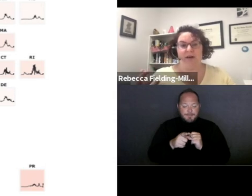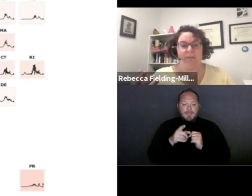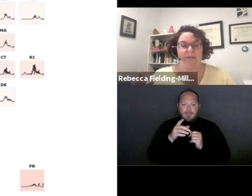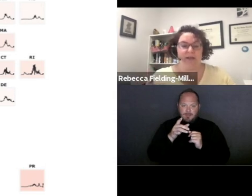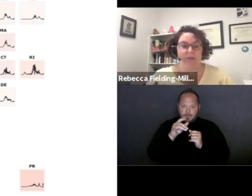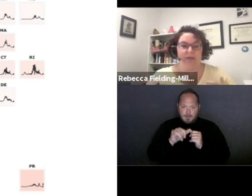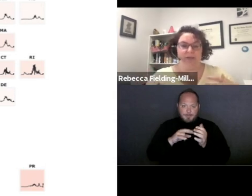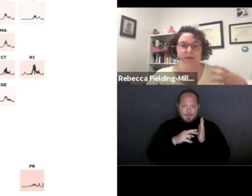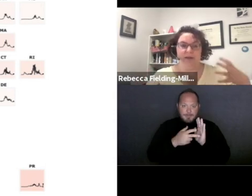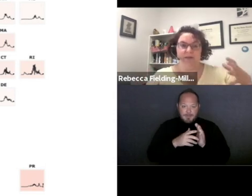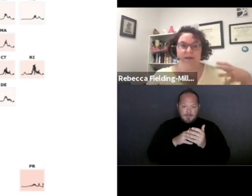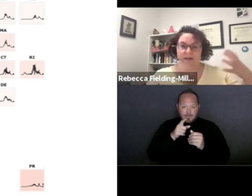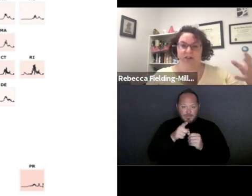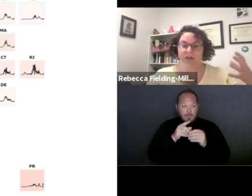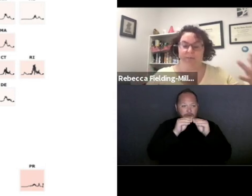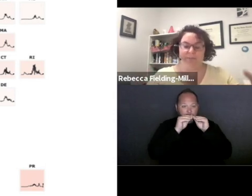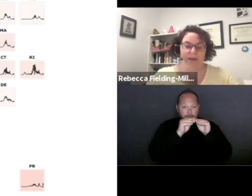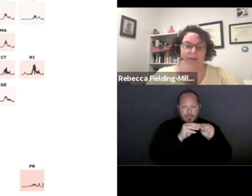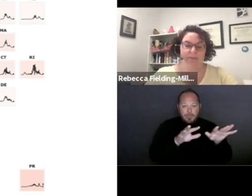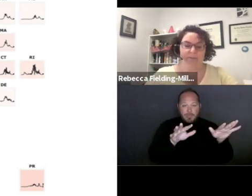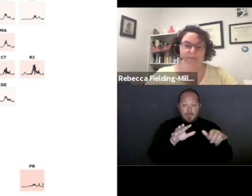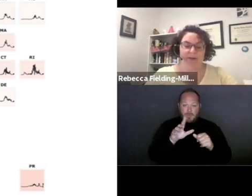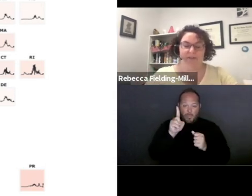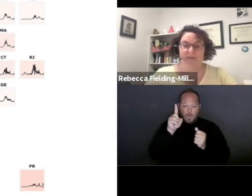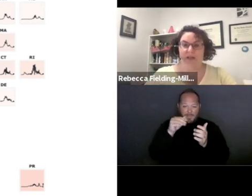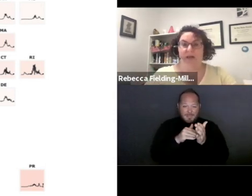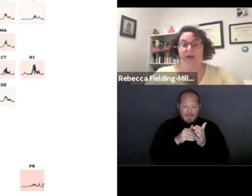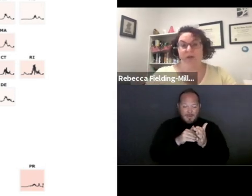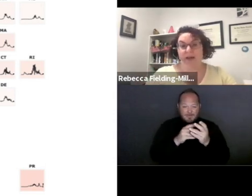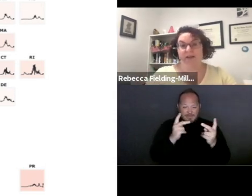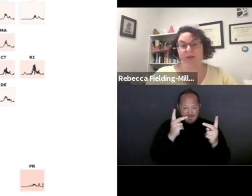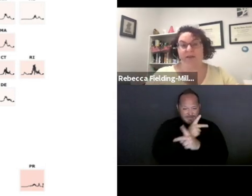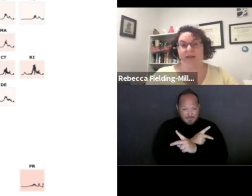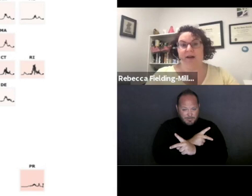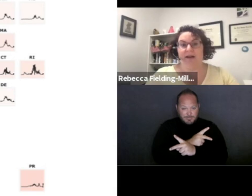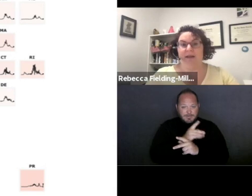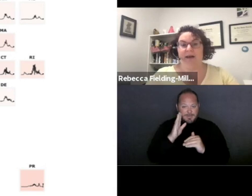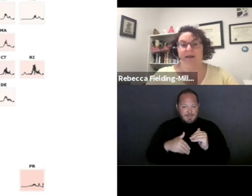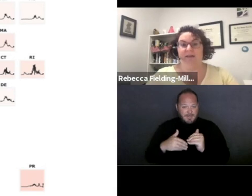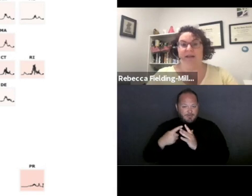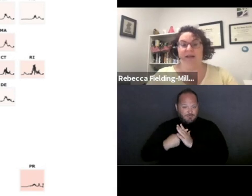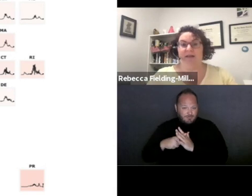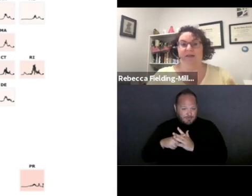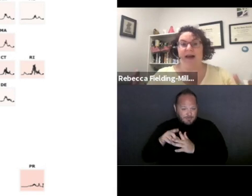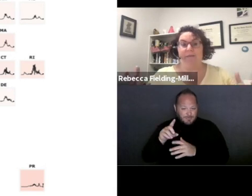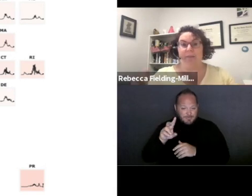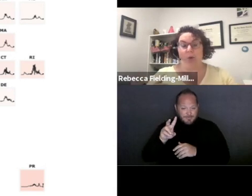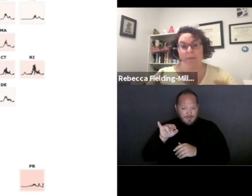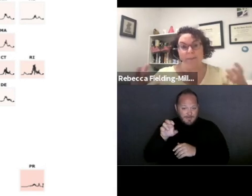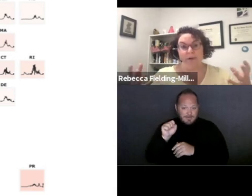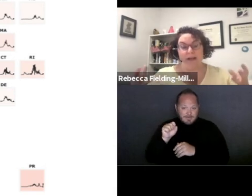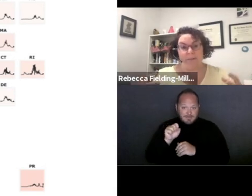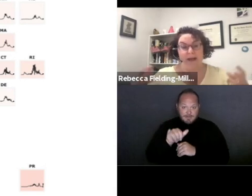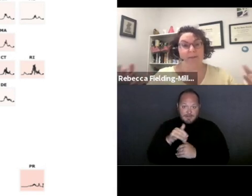variation than with the initial virus. So that's really scary because it means that